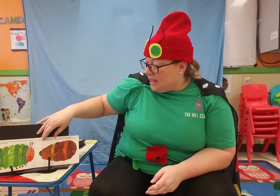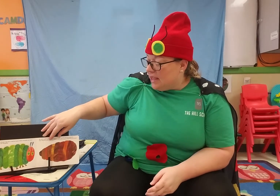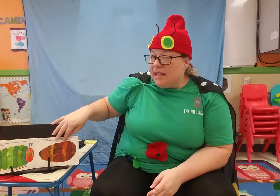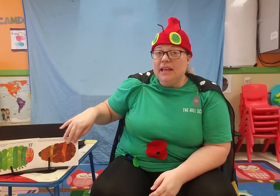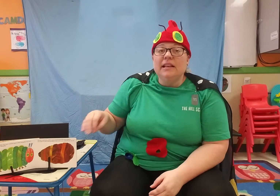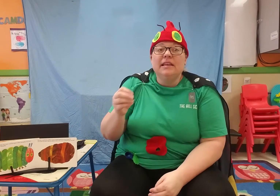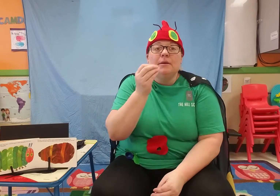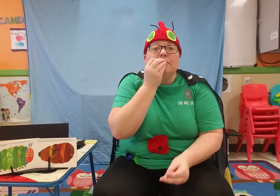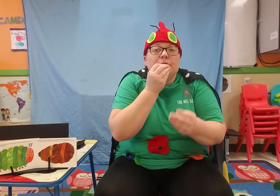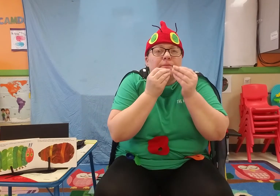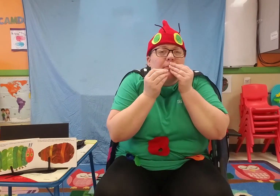He nibbled